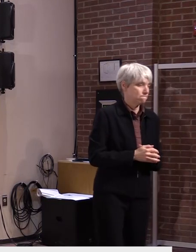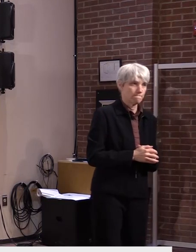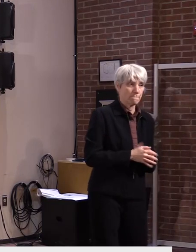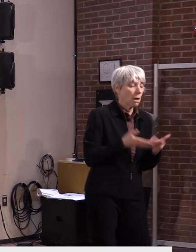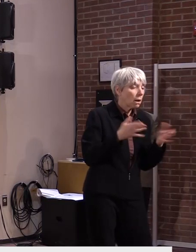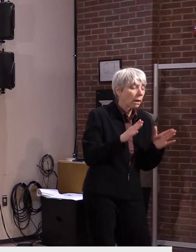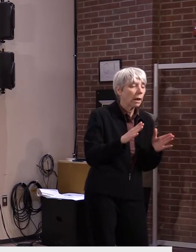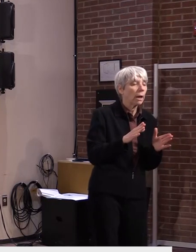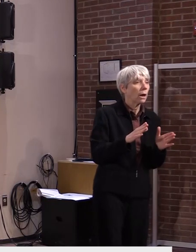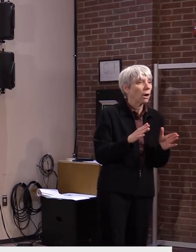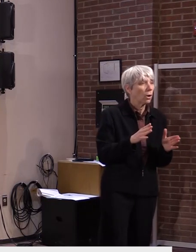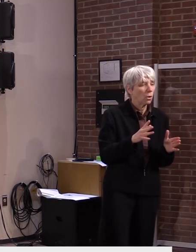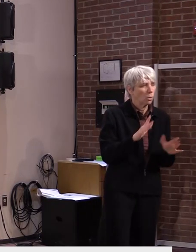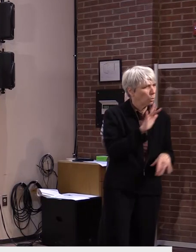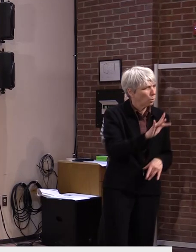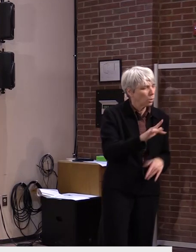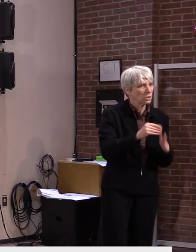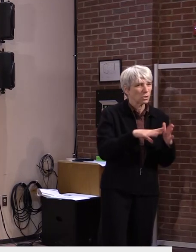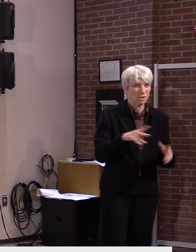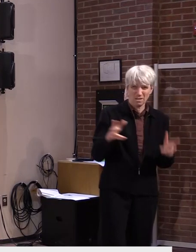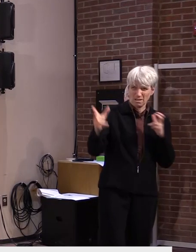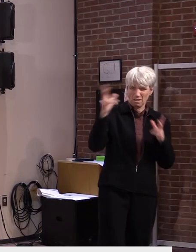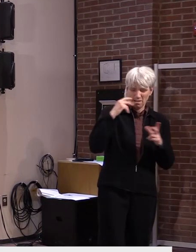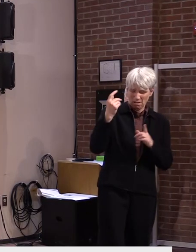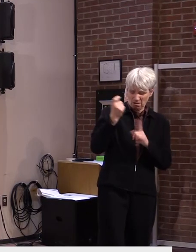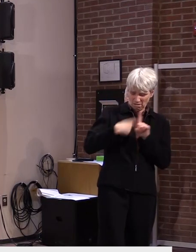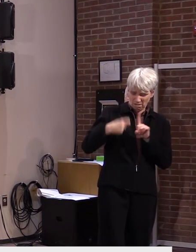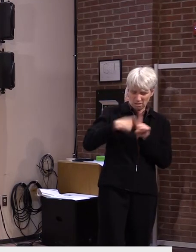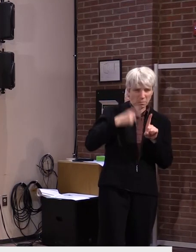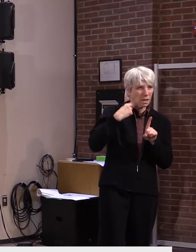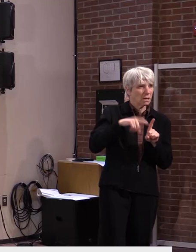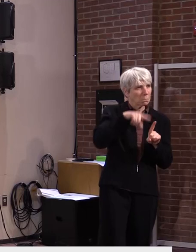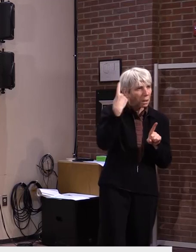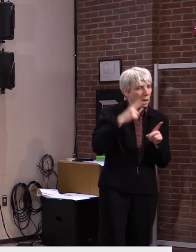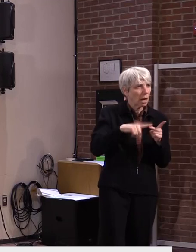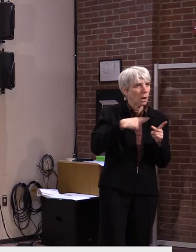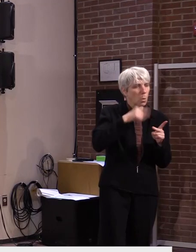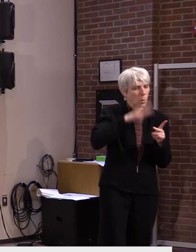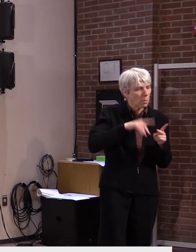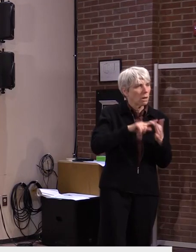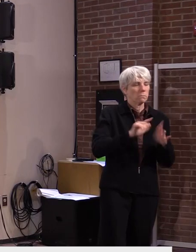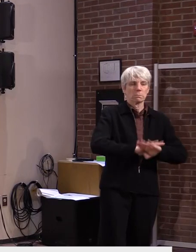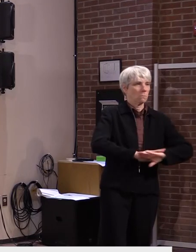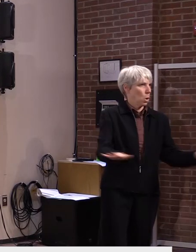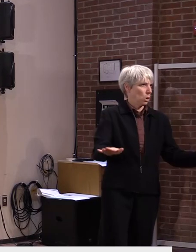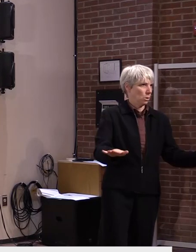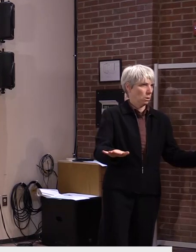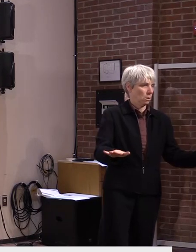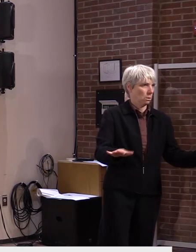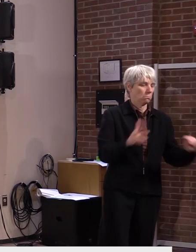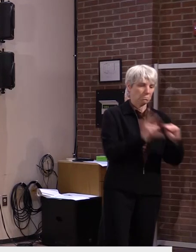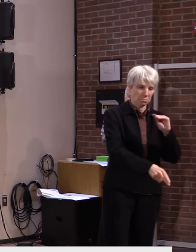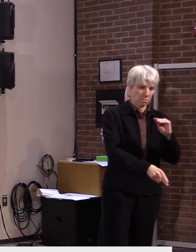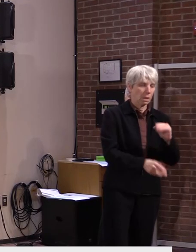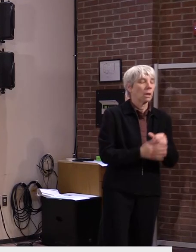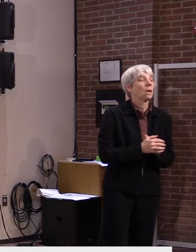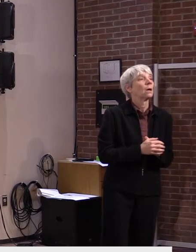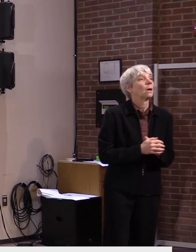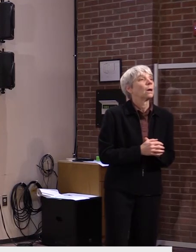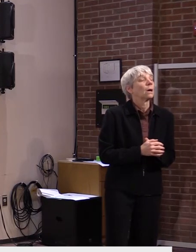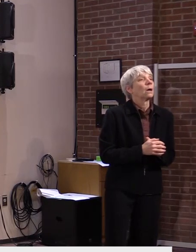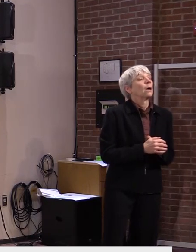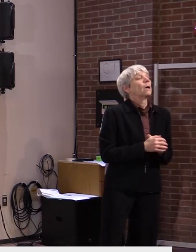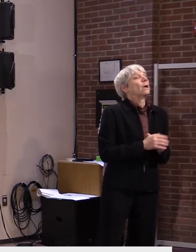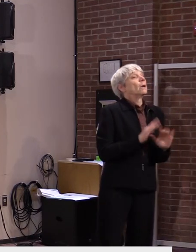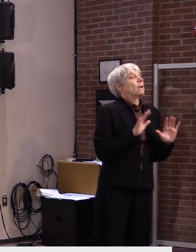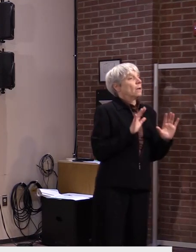should be subjected to, and we should stop it in its tracks when it happens. Having